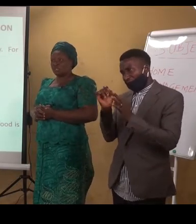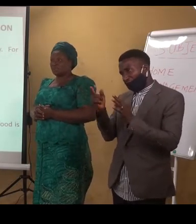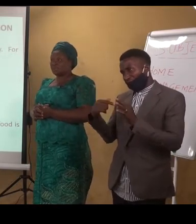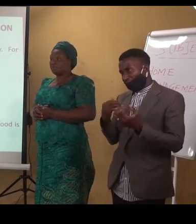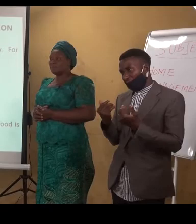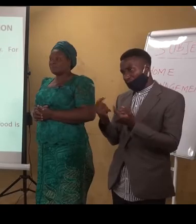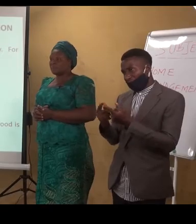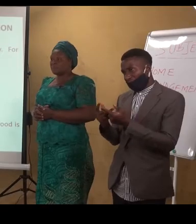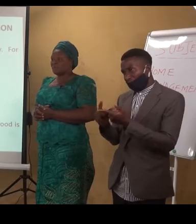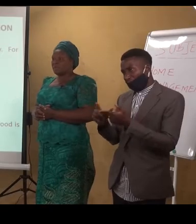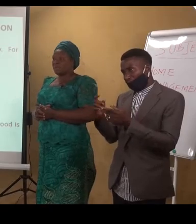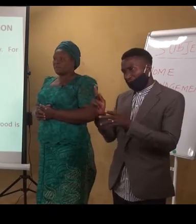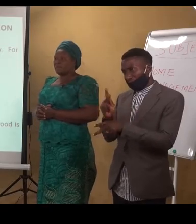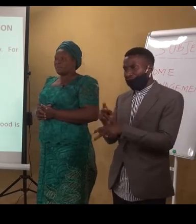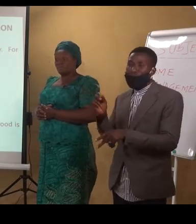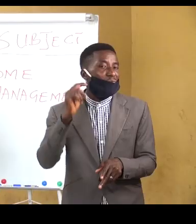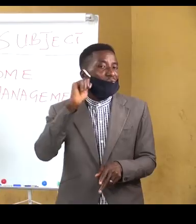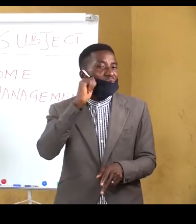with washing